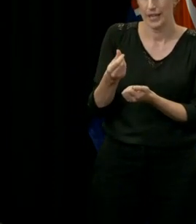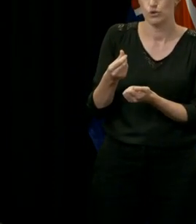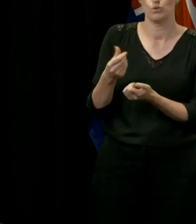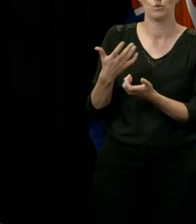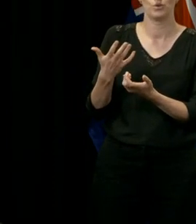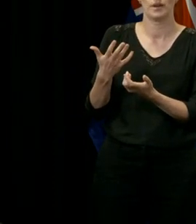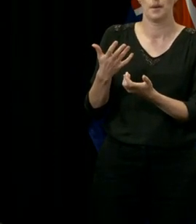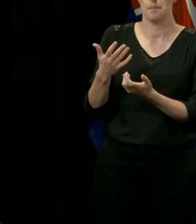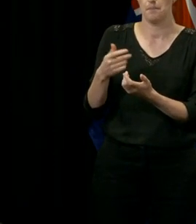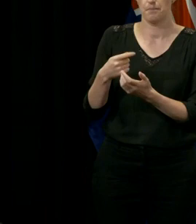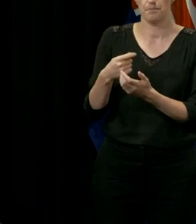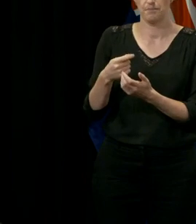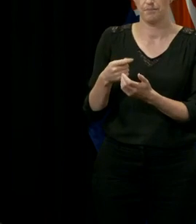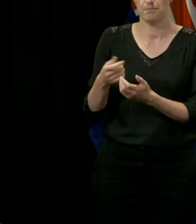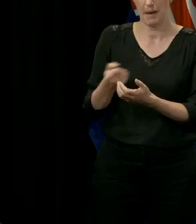their student loans?